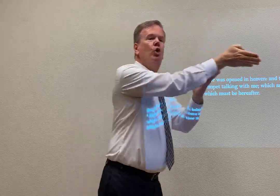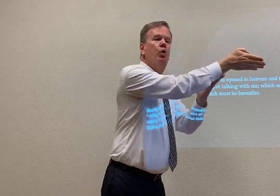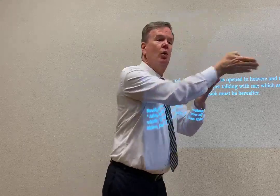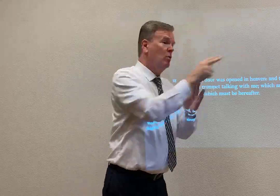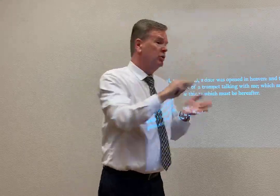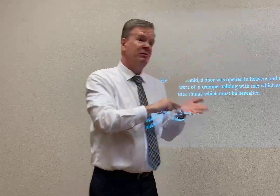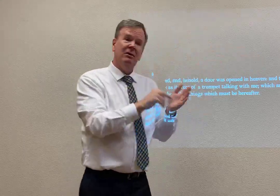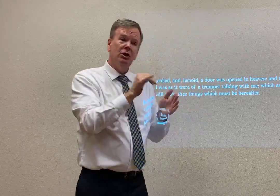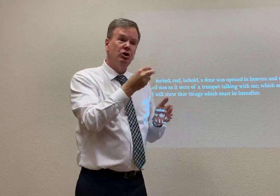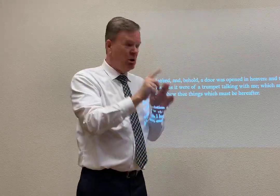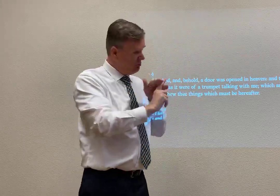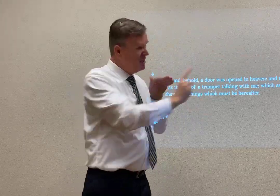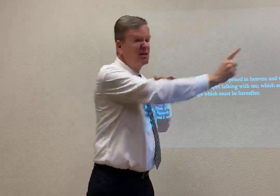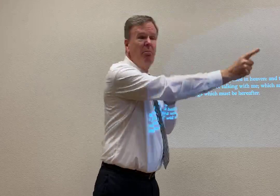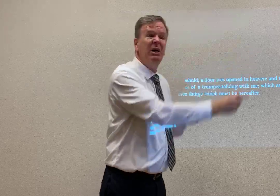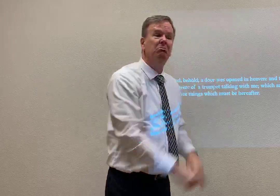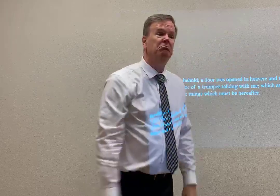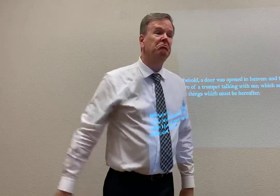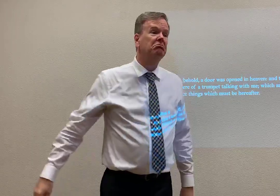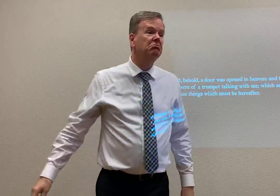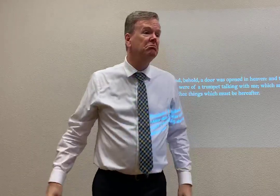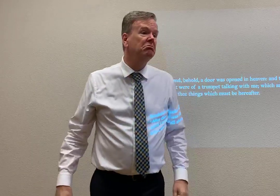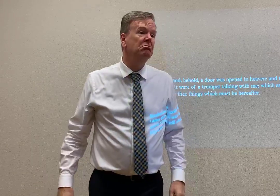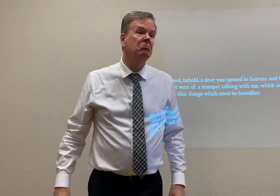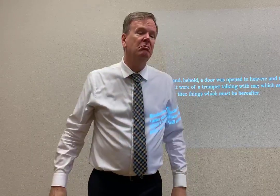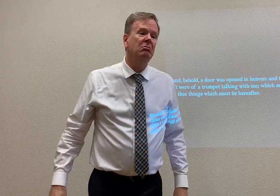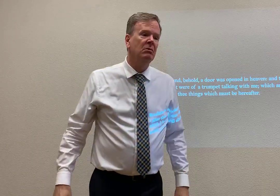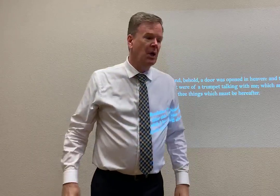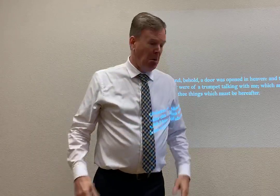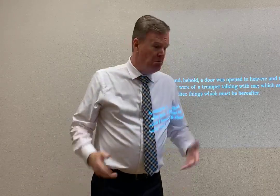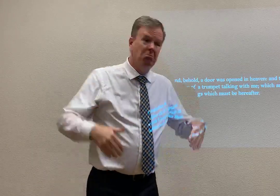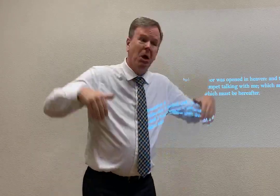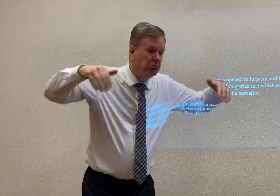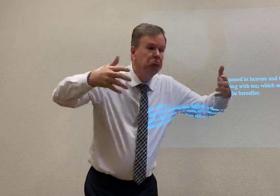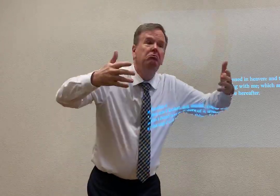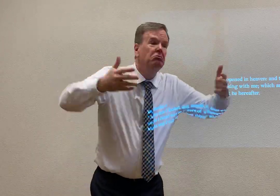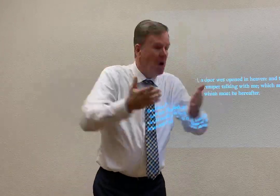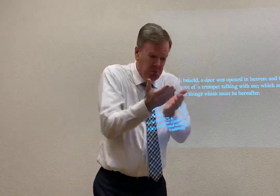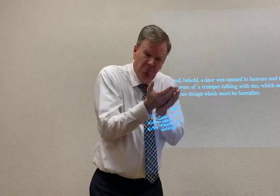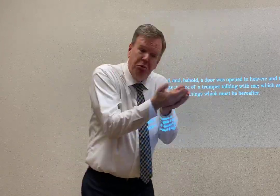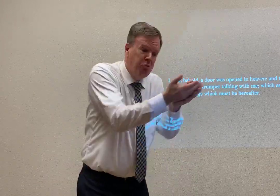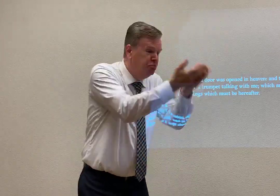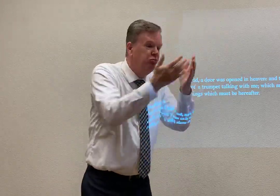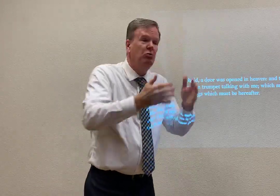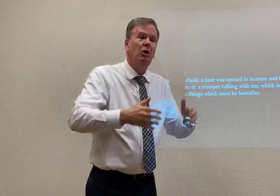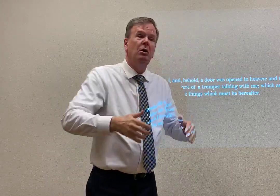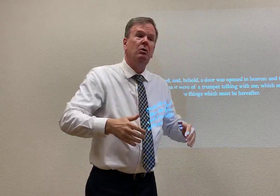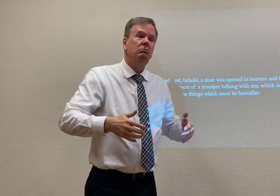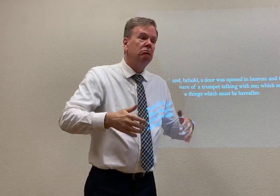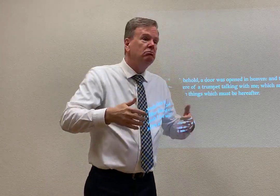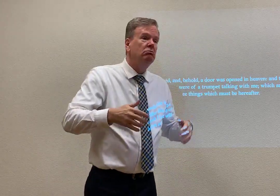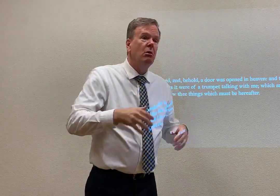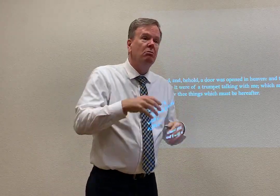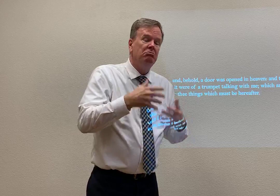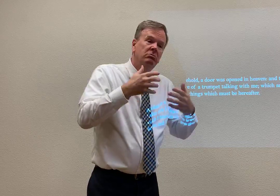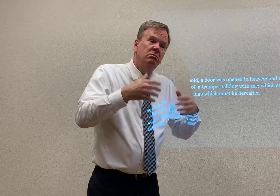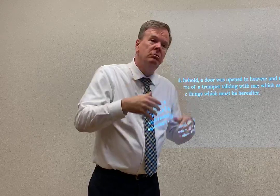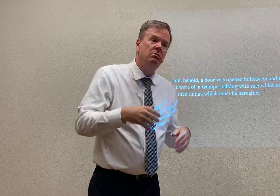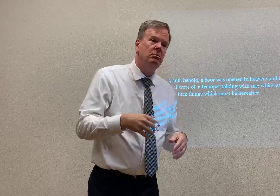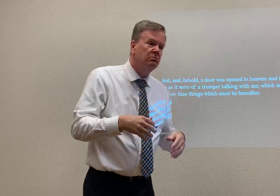this. So obviously the letters have been sending out. So obviously somehow the letters are getting out. It could have been by boat. It could have been by,